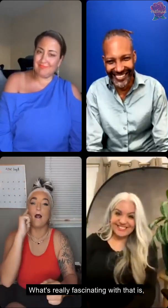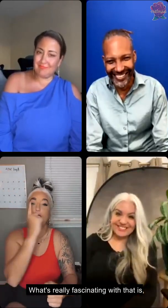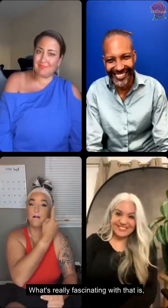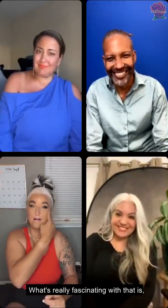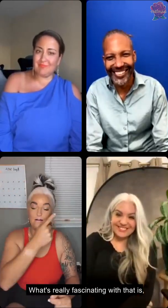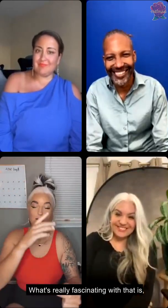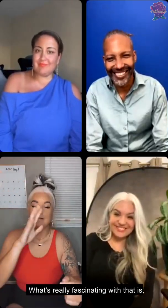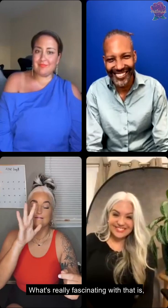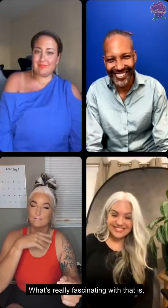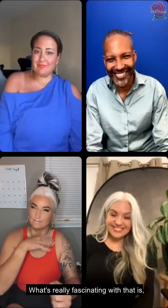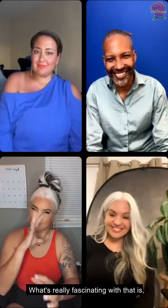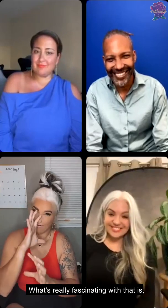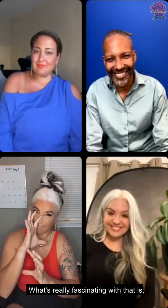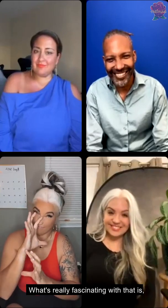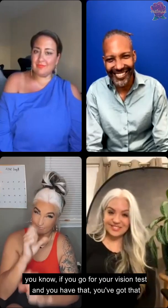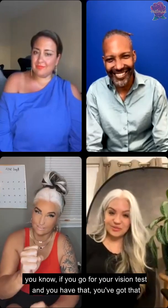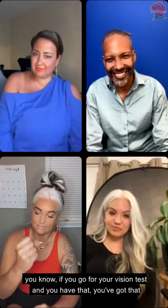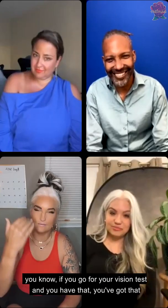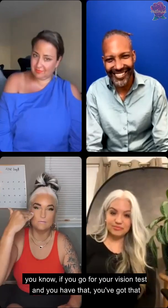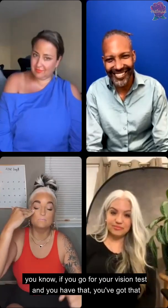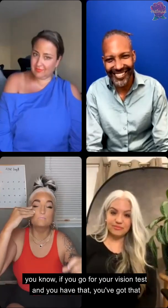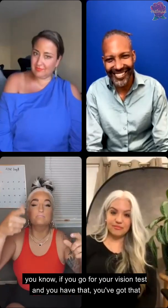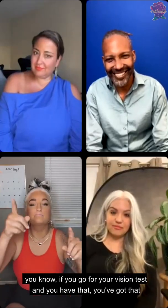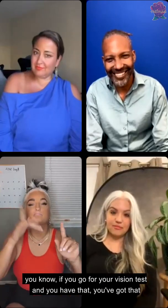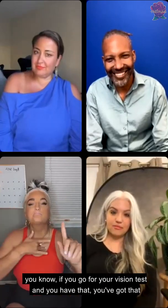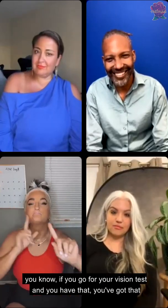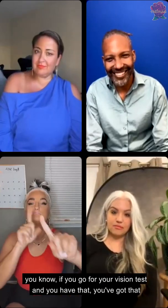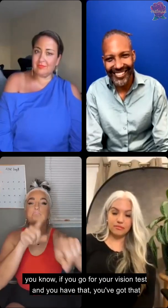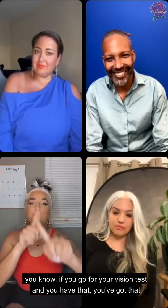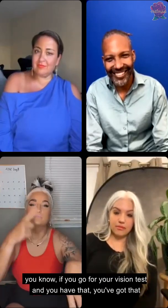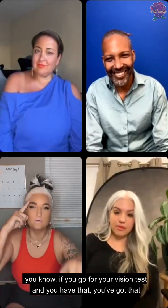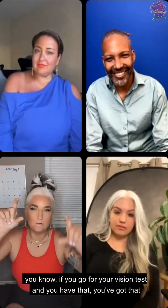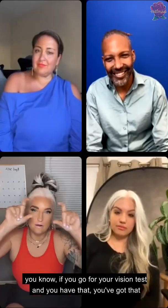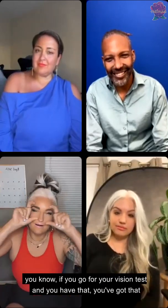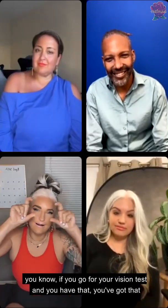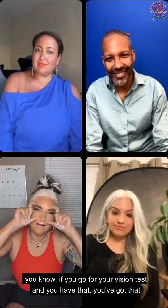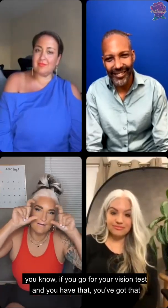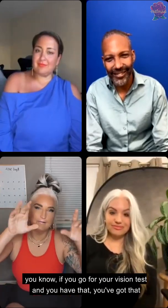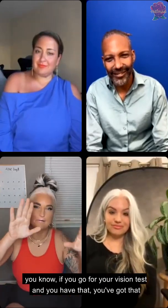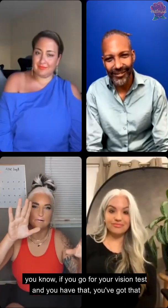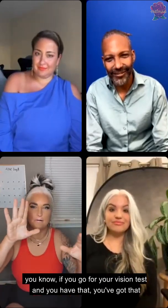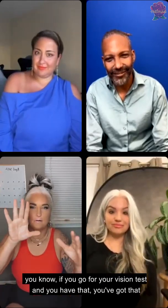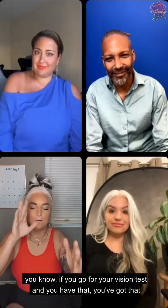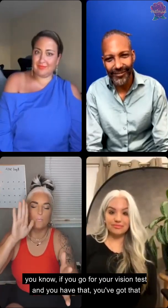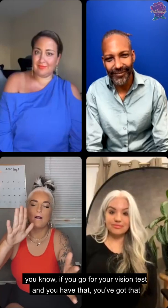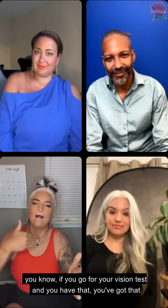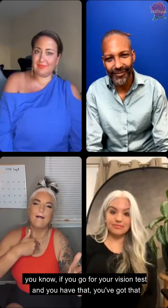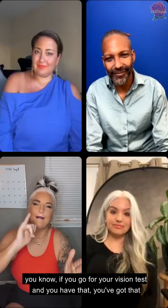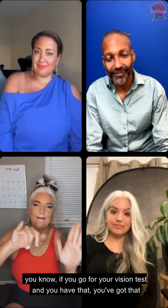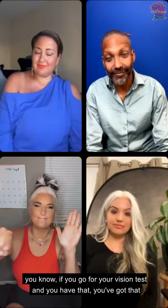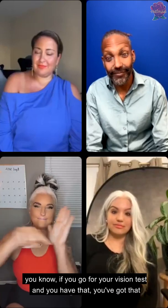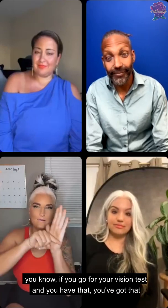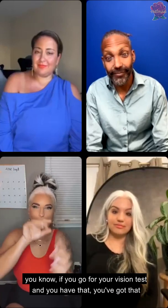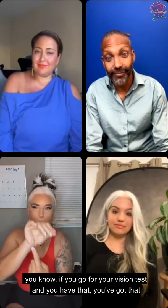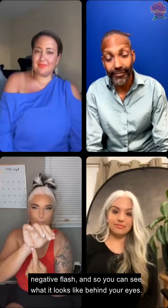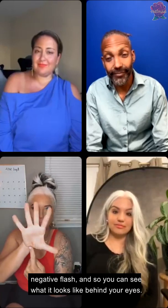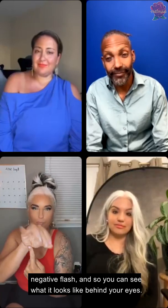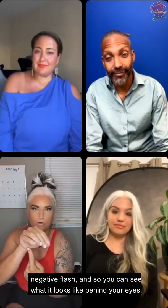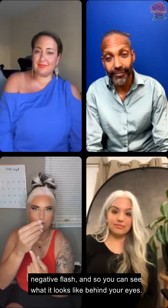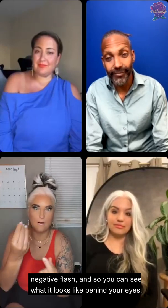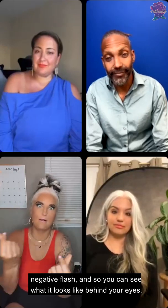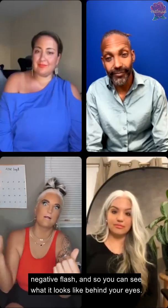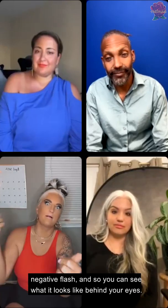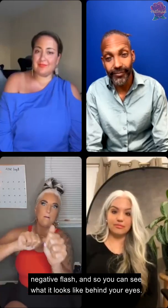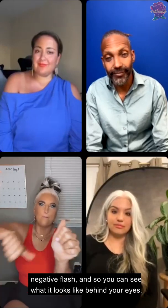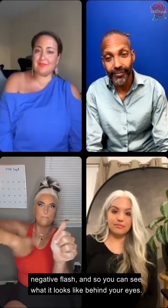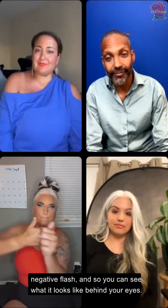And your eyesight, what's really fascinating with that is, if you go for your vision test and you have that,